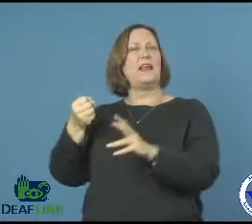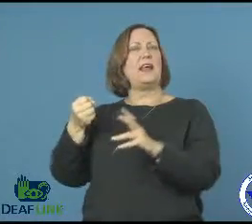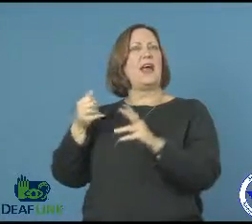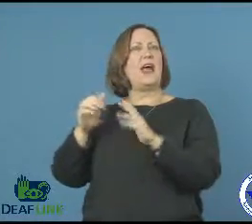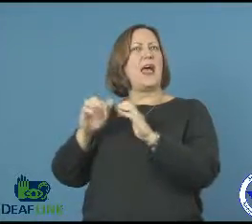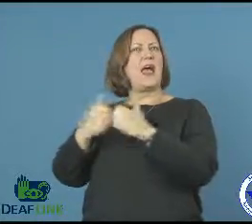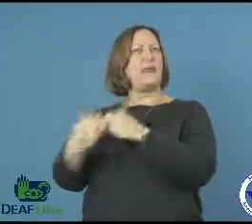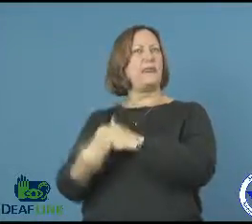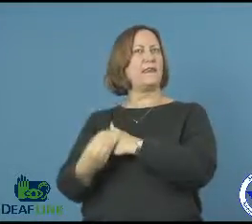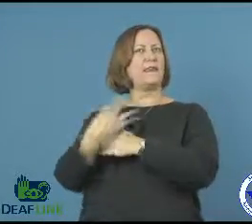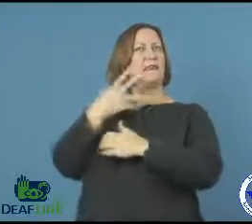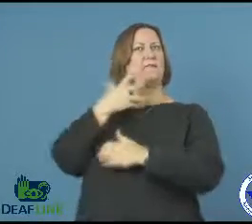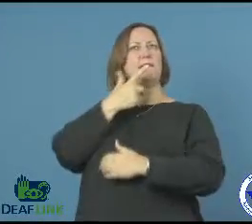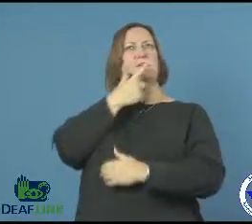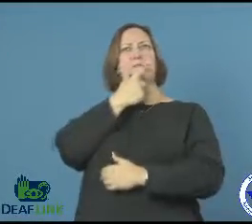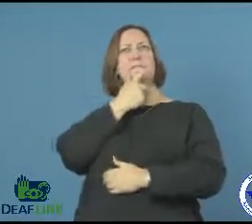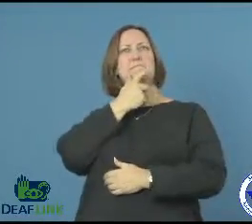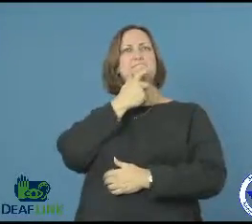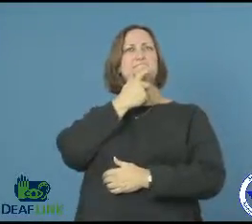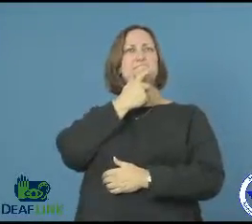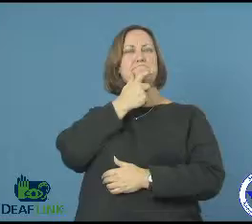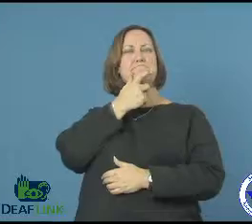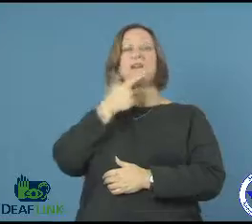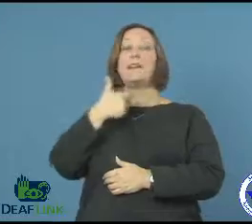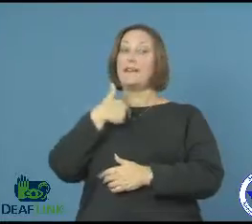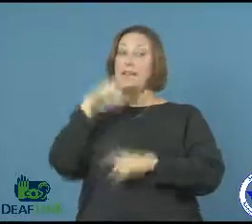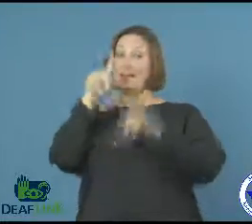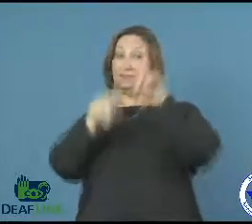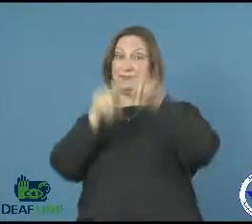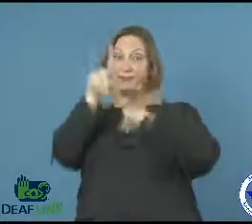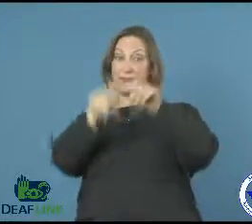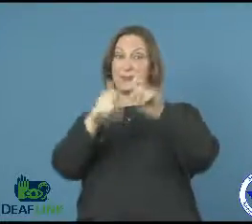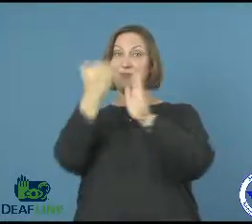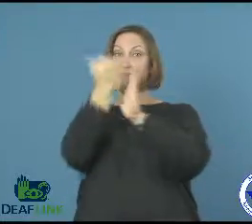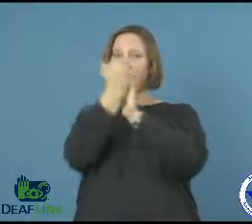to use them. This checklist can help.